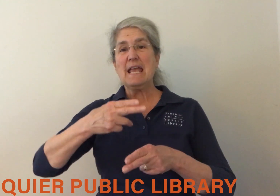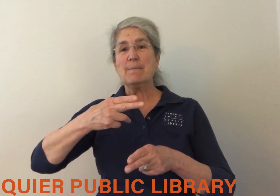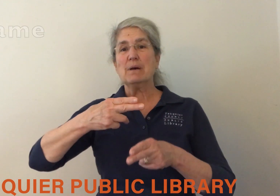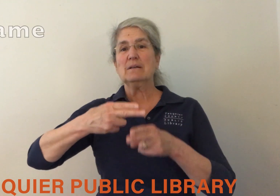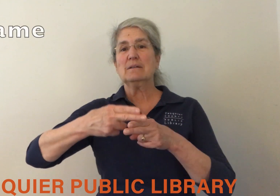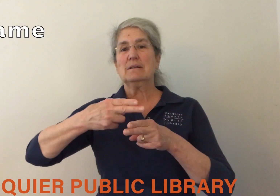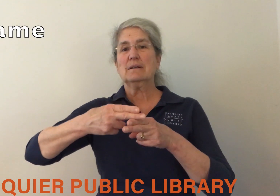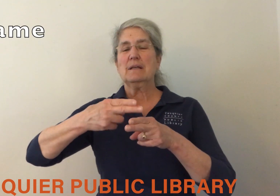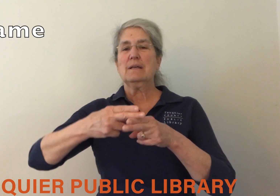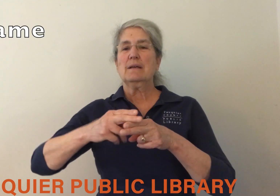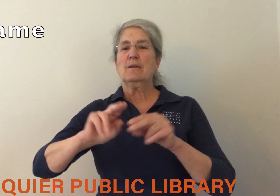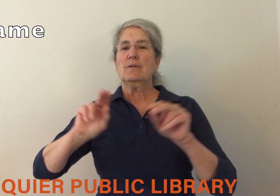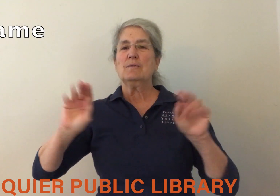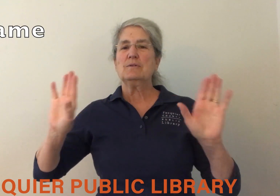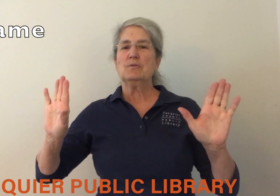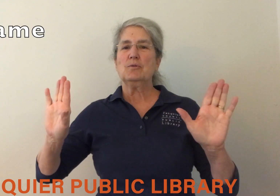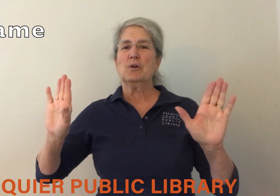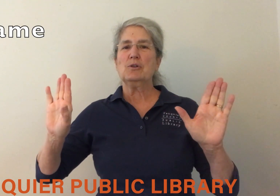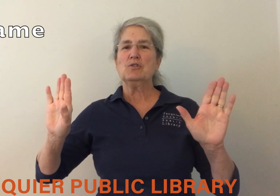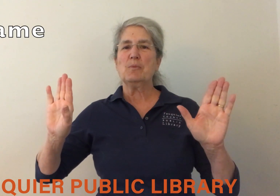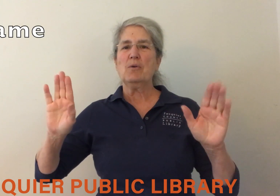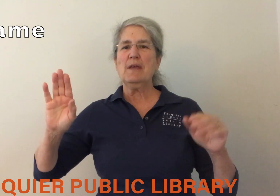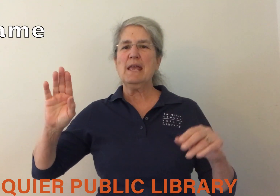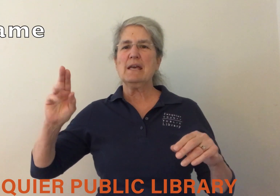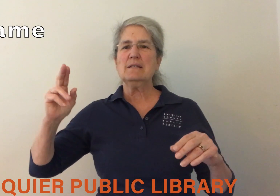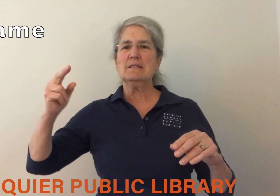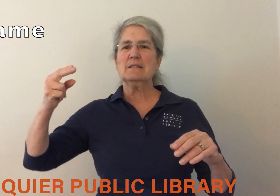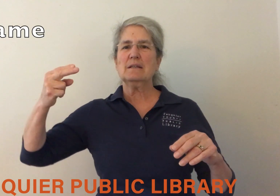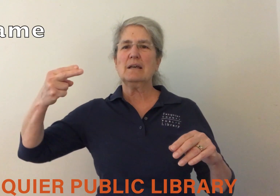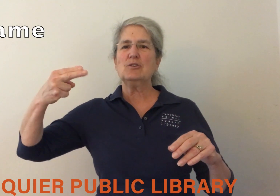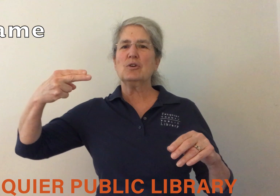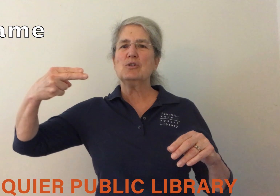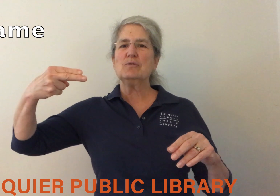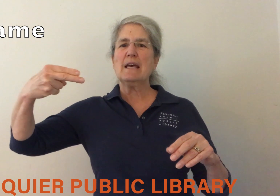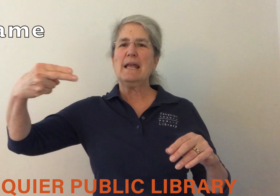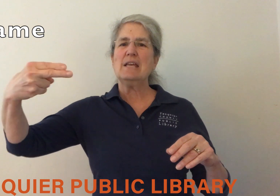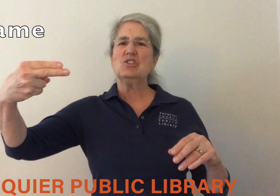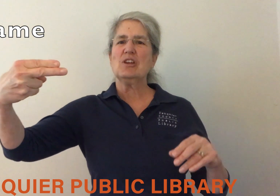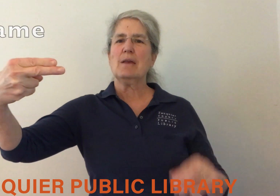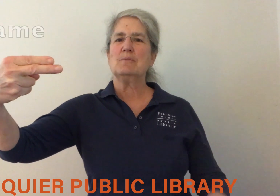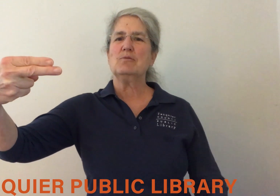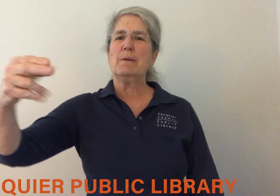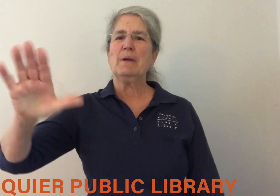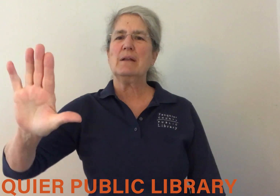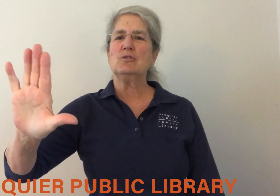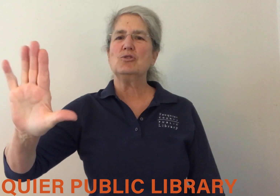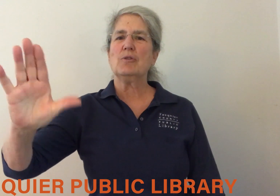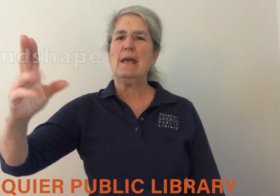Name. You're going to use both hands and you're going to use that A shape. Do you remember how to do your